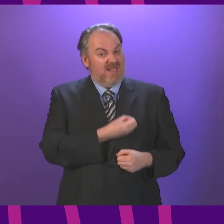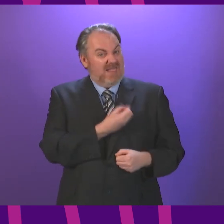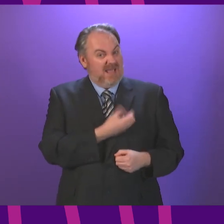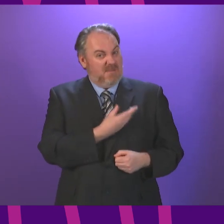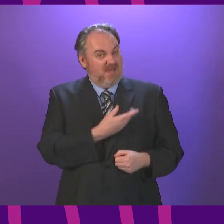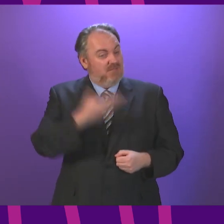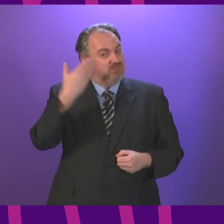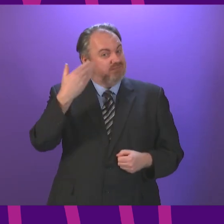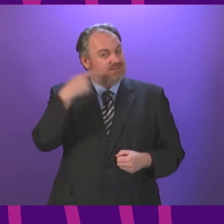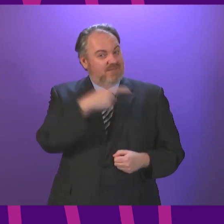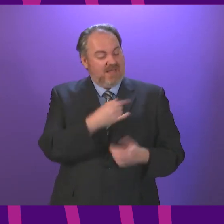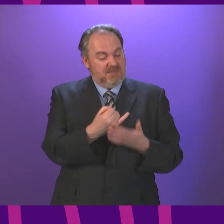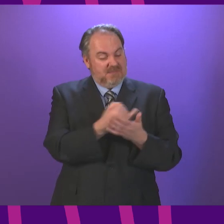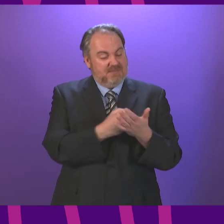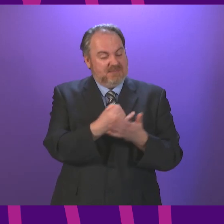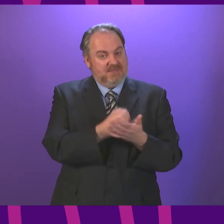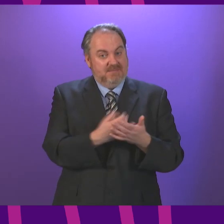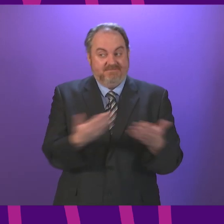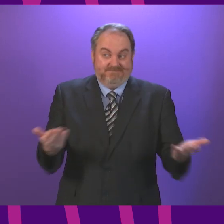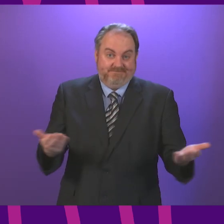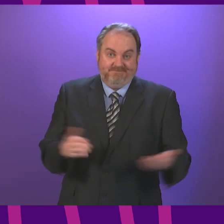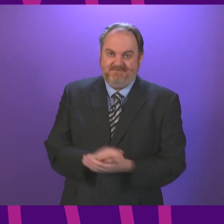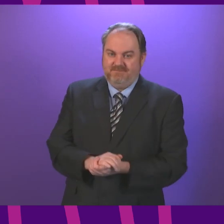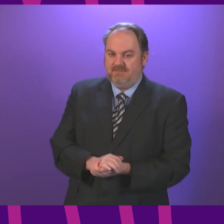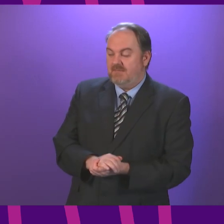predecessors. Gillian Martin.